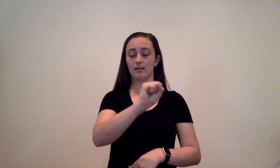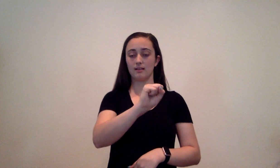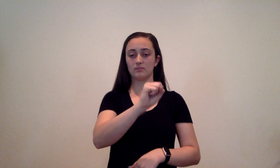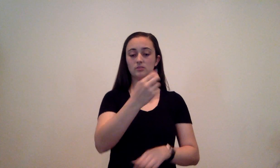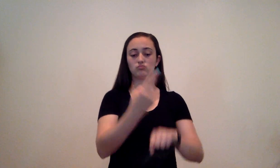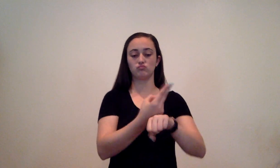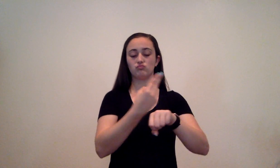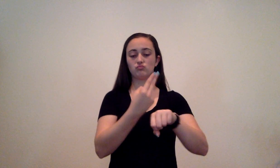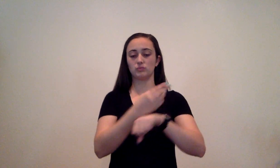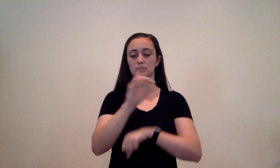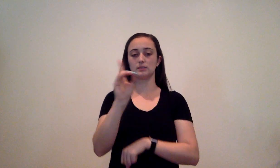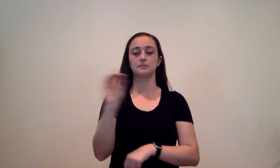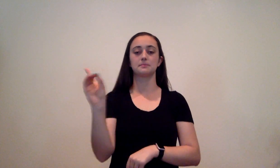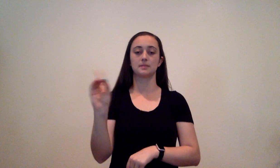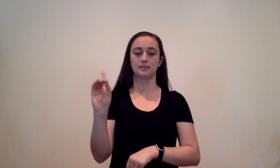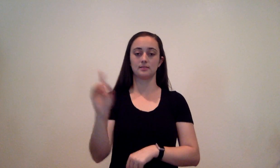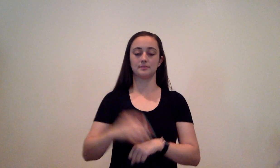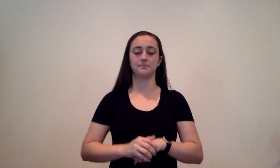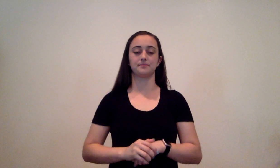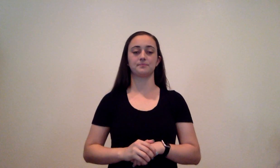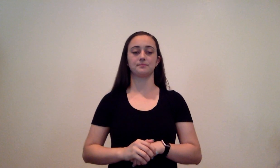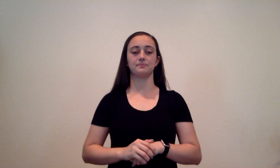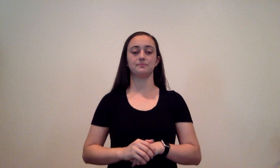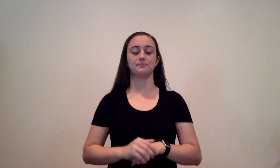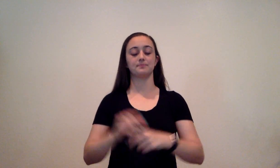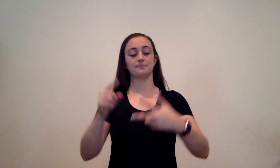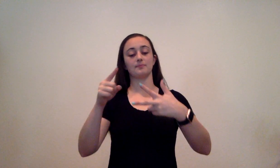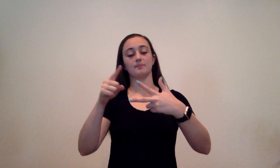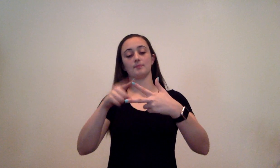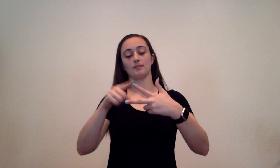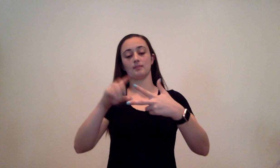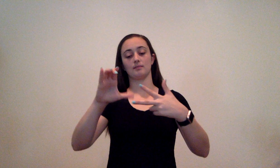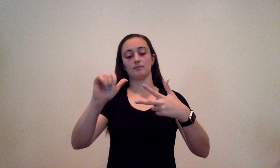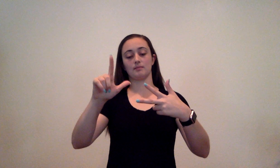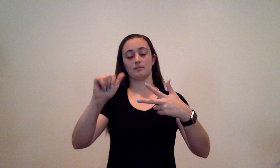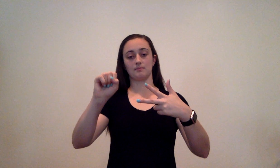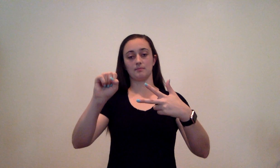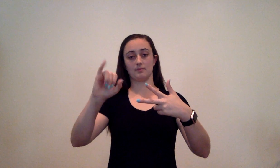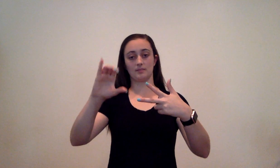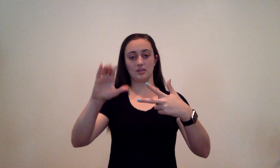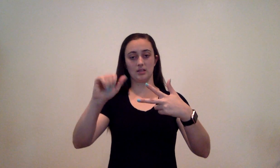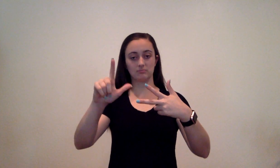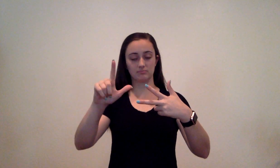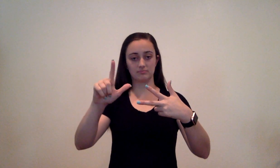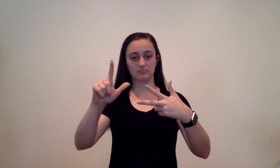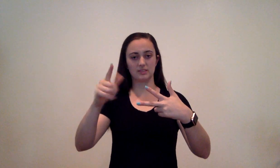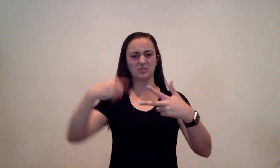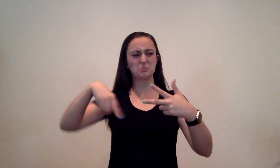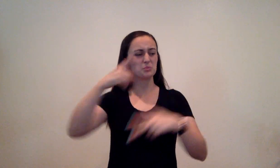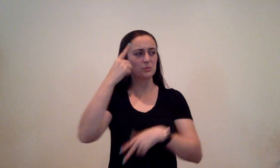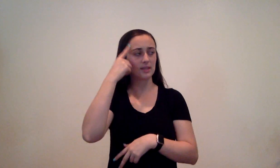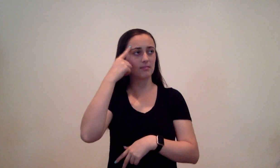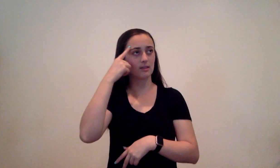So then came the Classical period, the days of ancient Greece that most of us think of. We usually think of